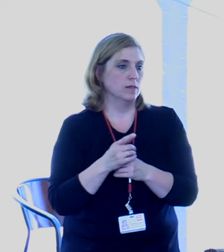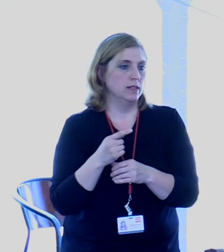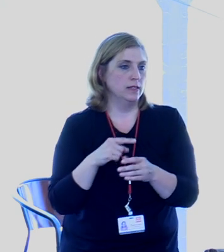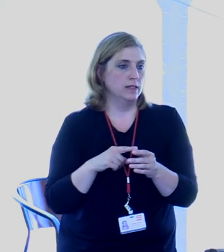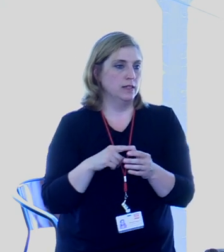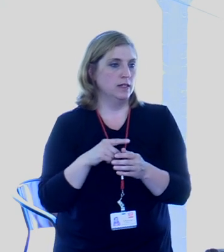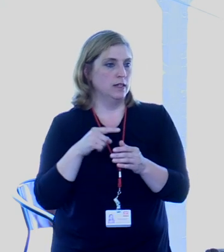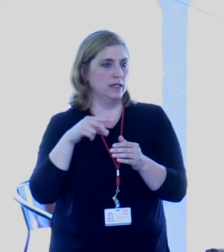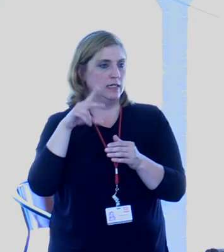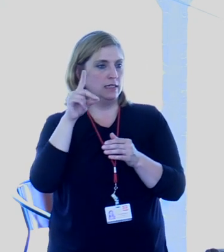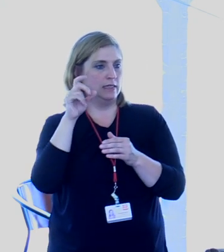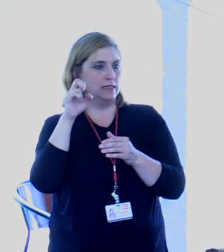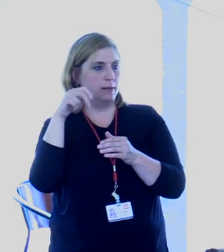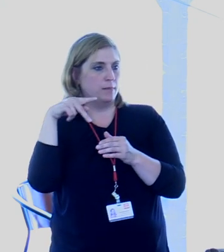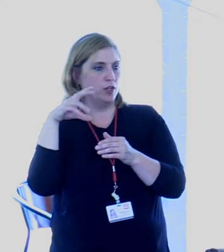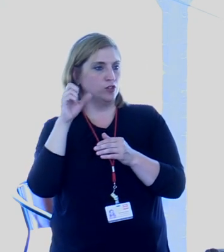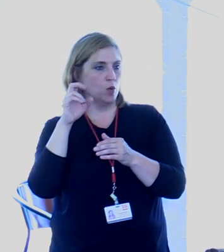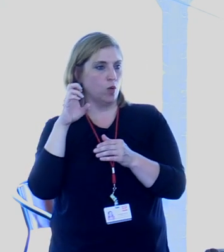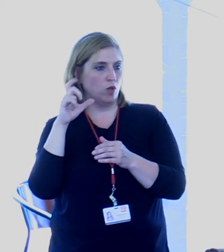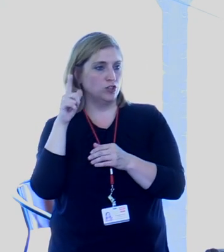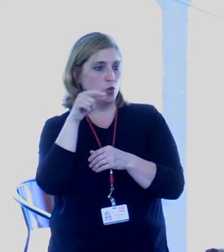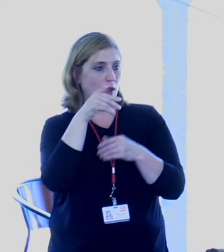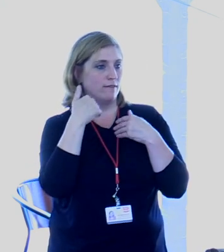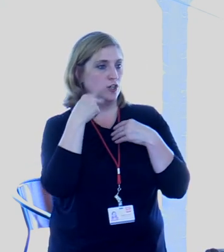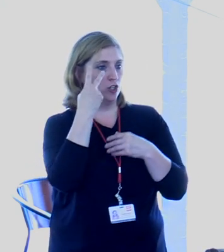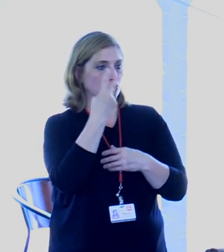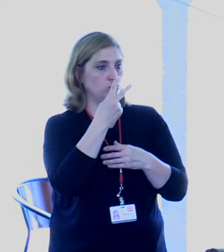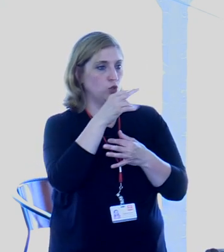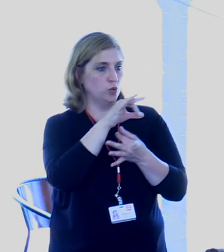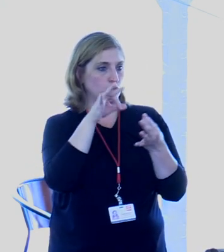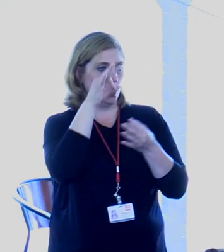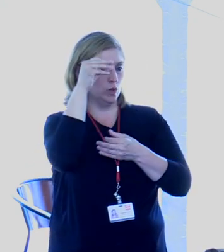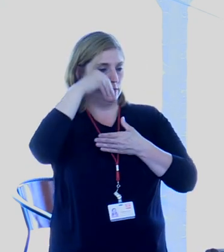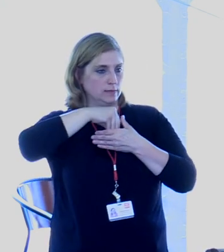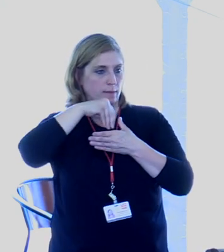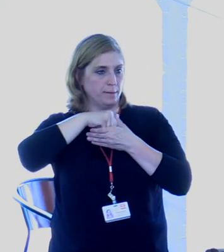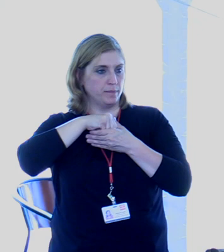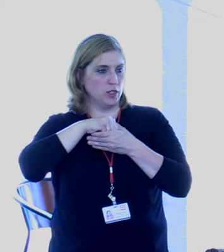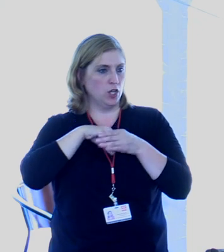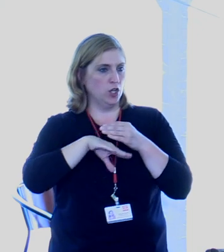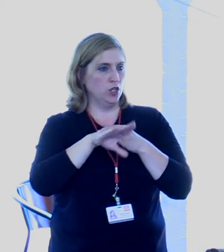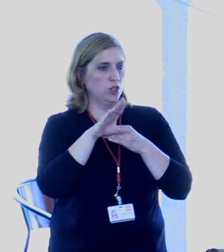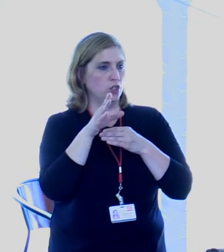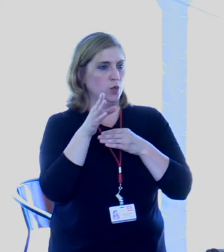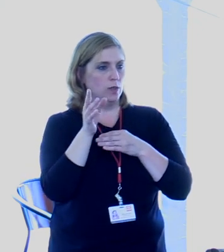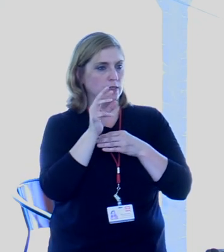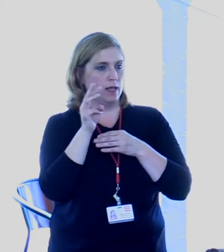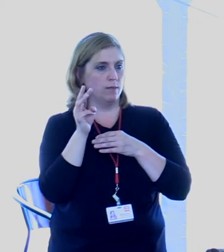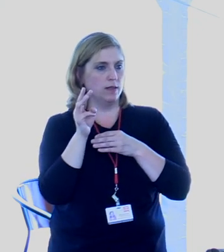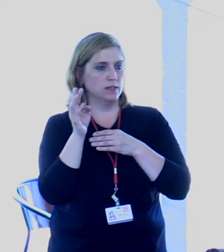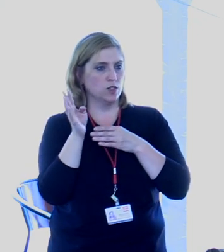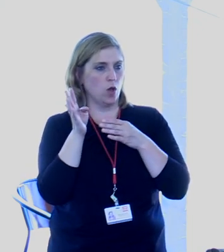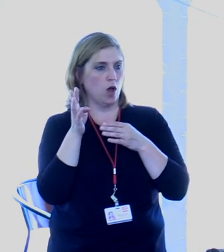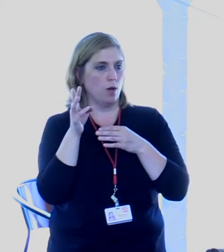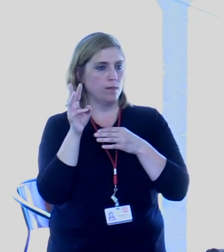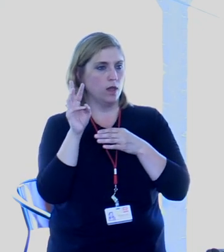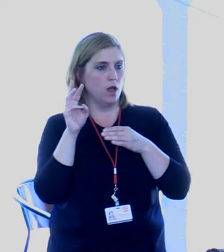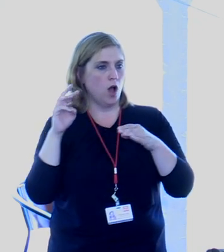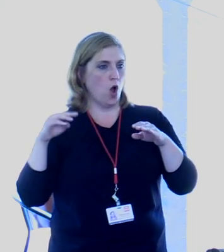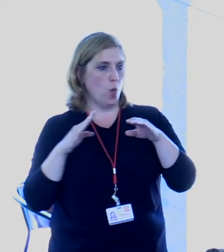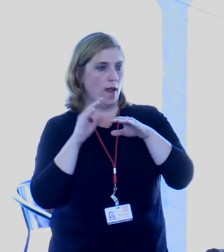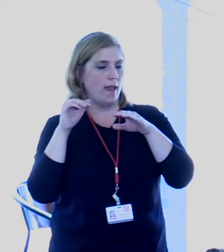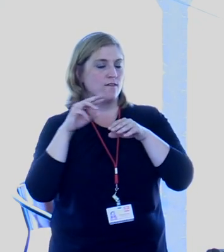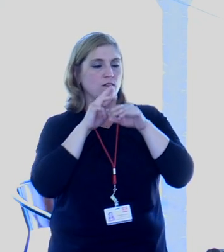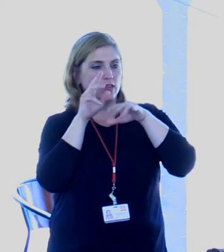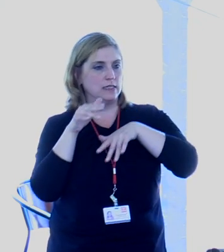before, dipsukos. You have two souls within you. You have two masters within you. And you're blown like a wave of the sea. And he goes on to